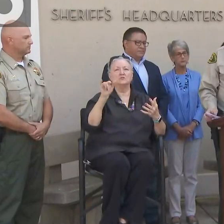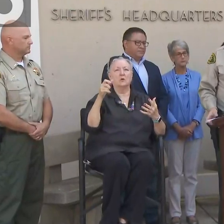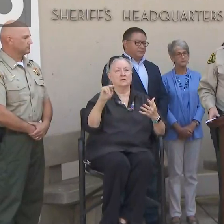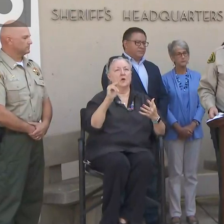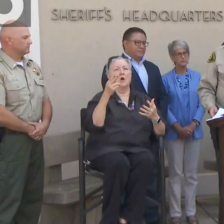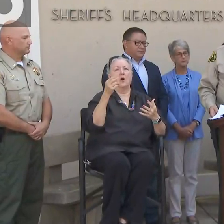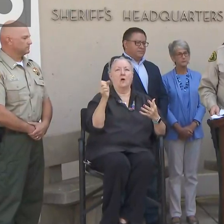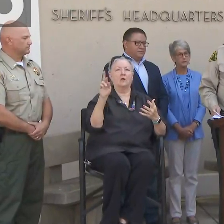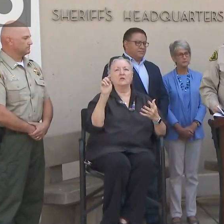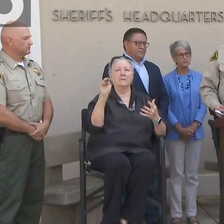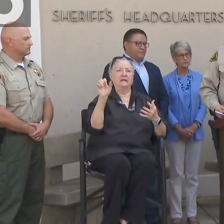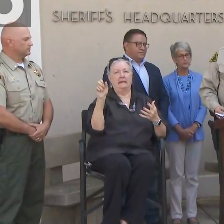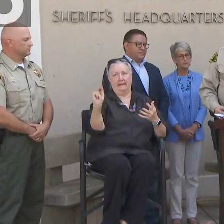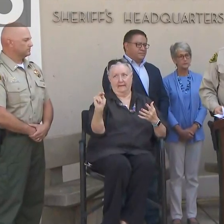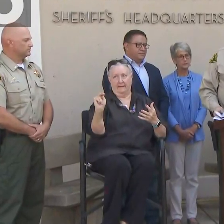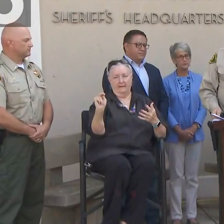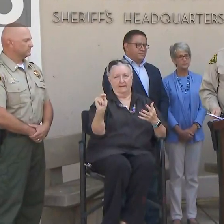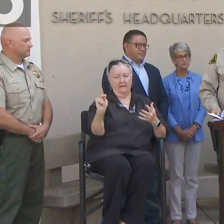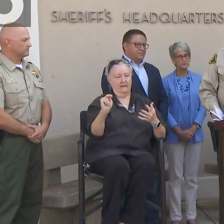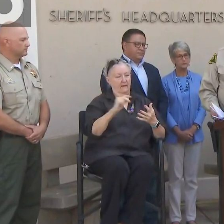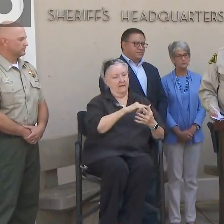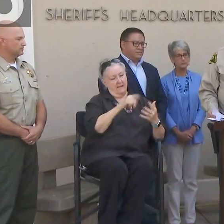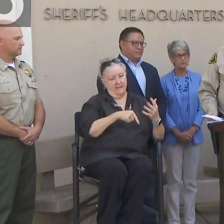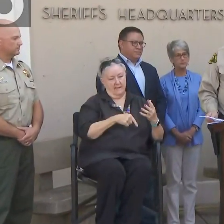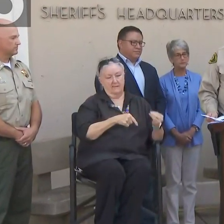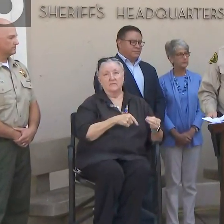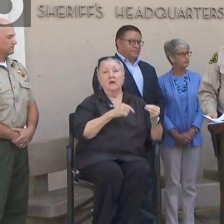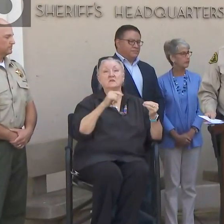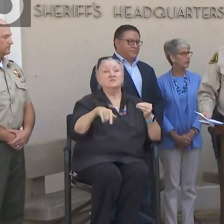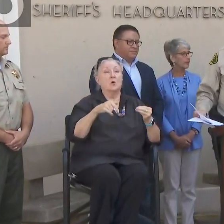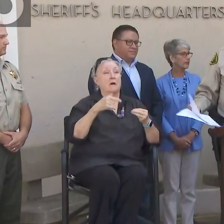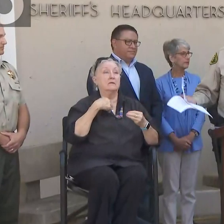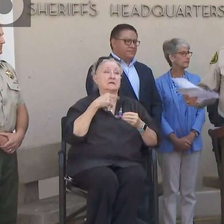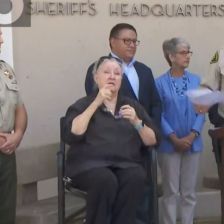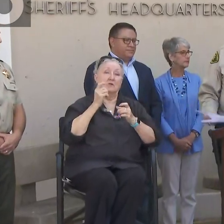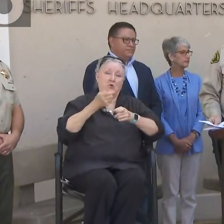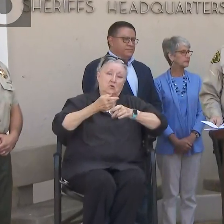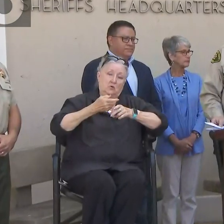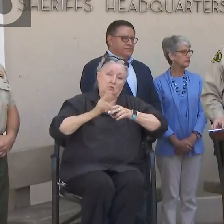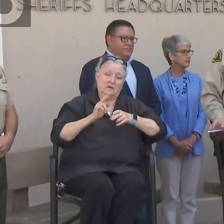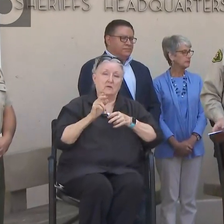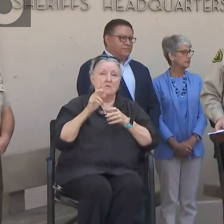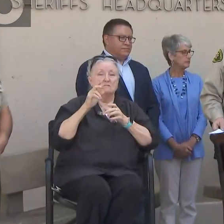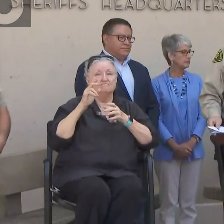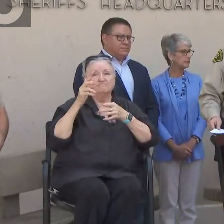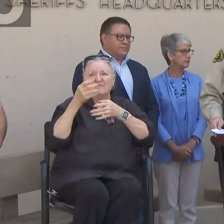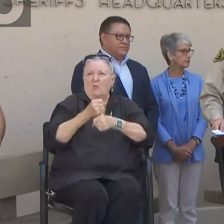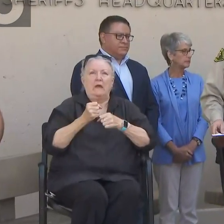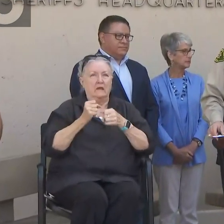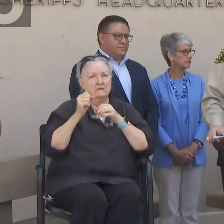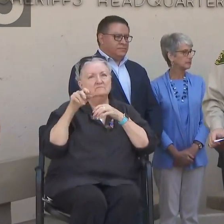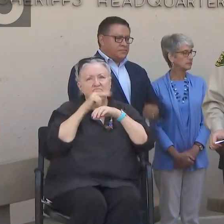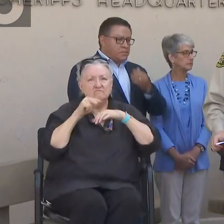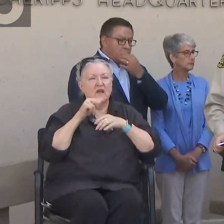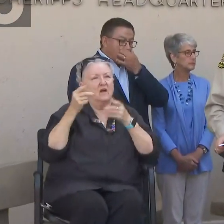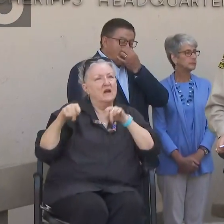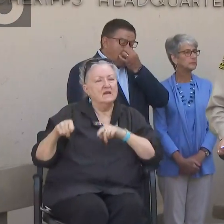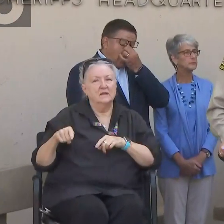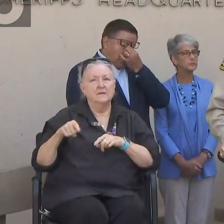Hartman. So I'm going to give you a quick overview of the incident and what